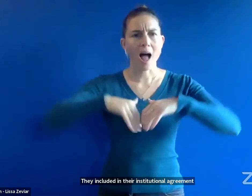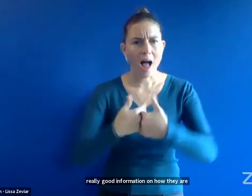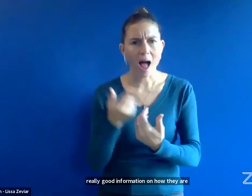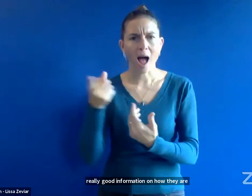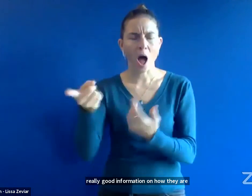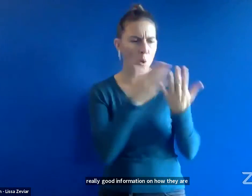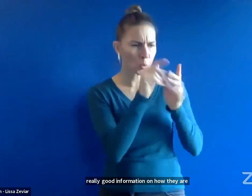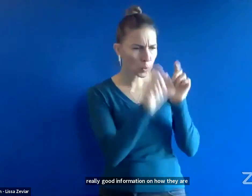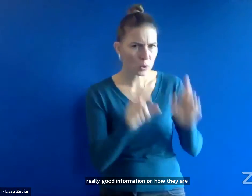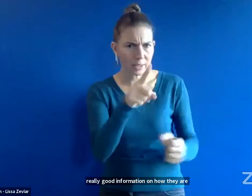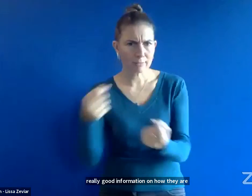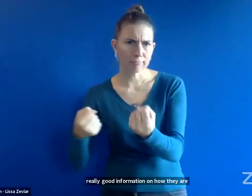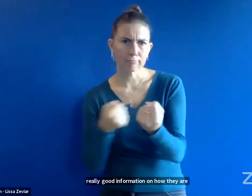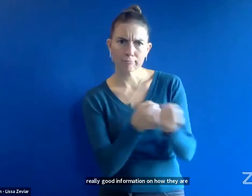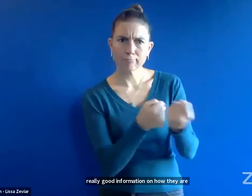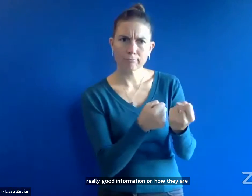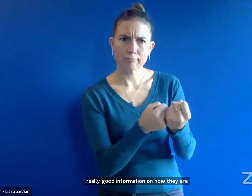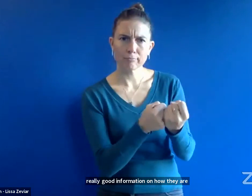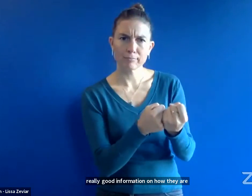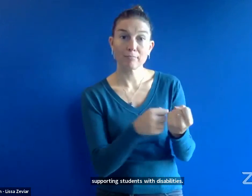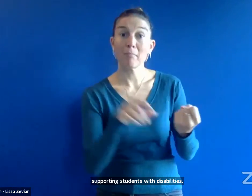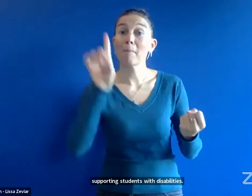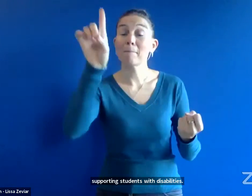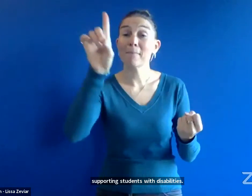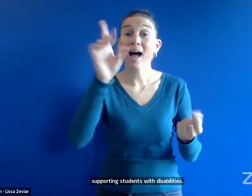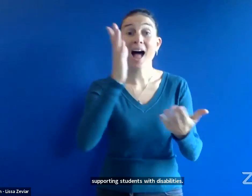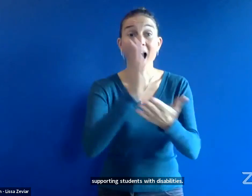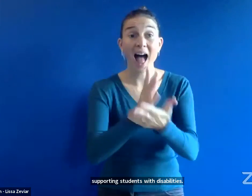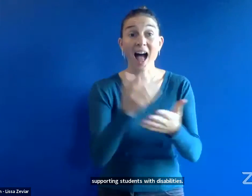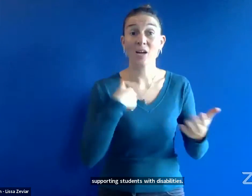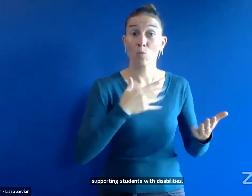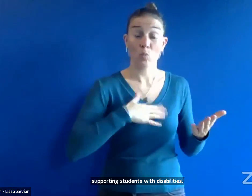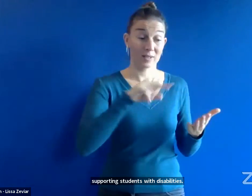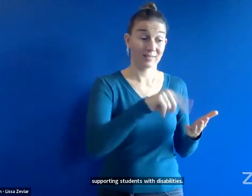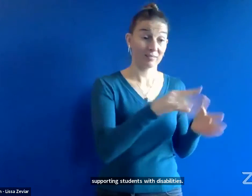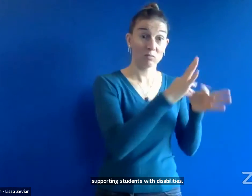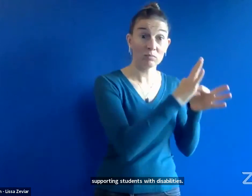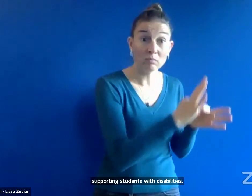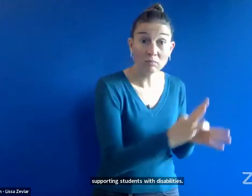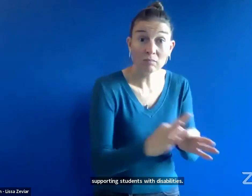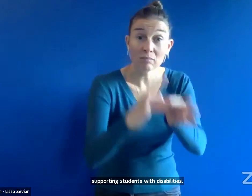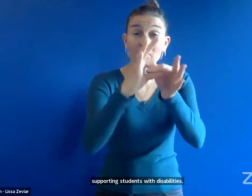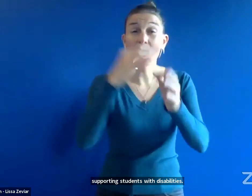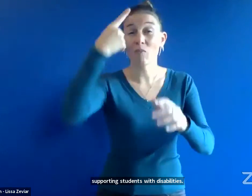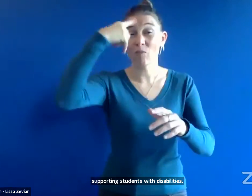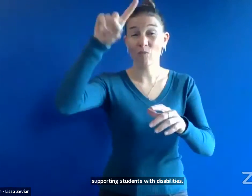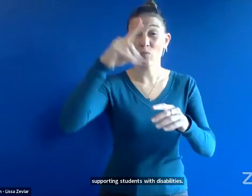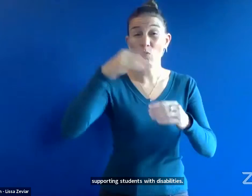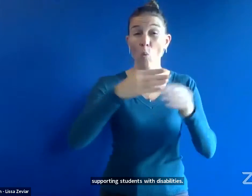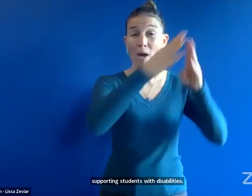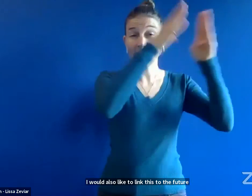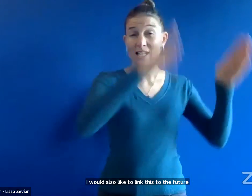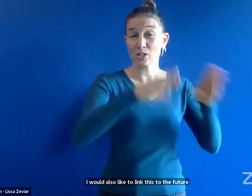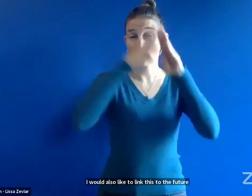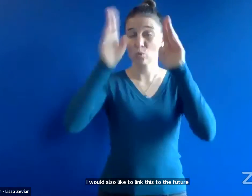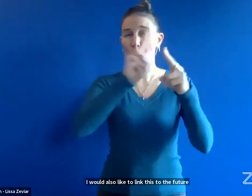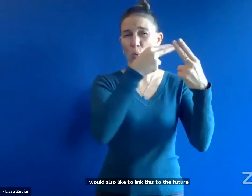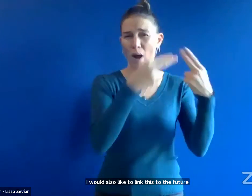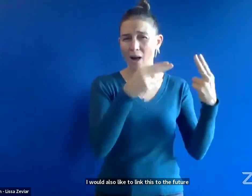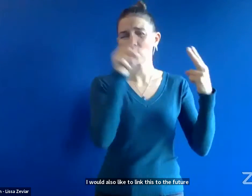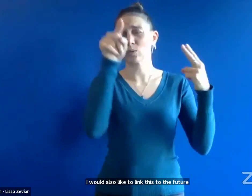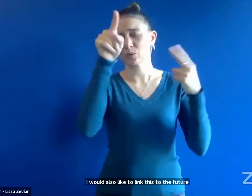I would like to link this also to the future interinstitutional agreements that we are setting up for the next program, where we will have